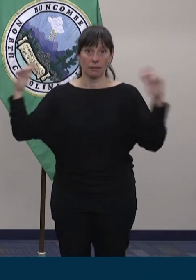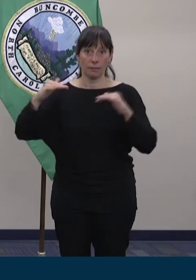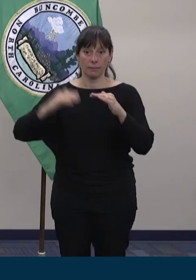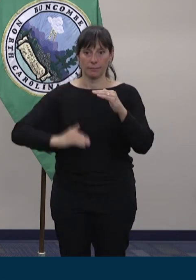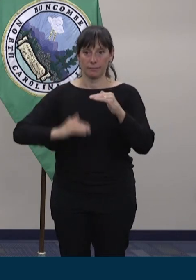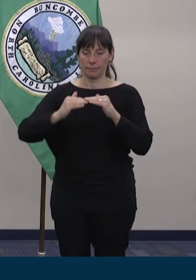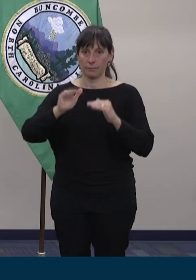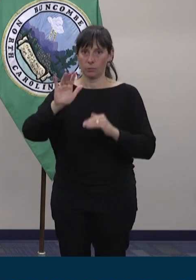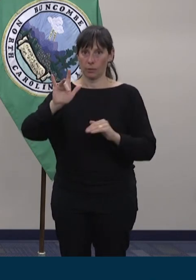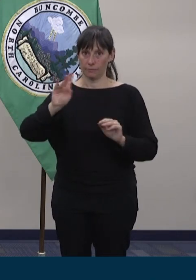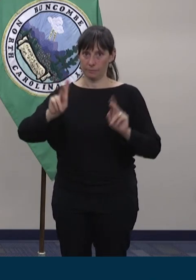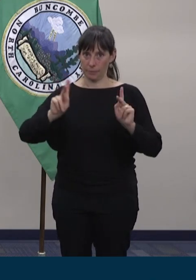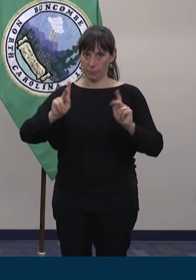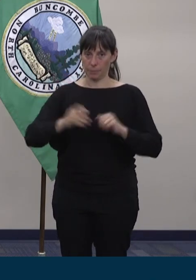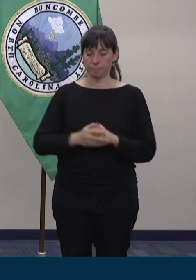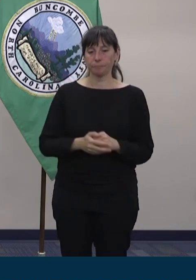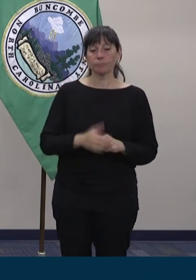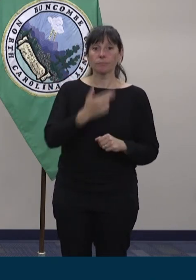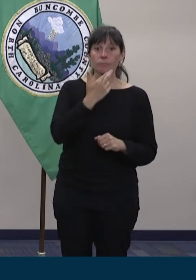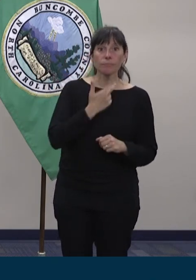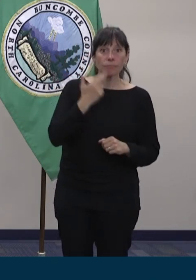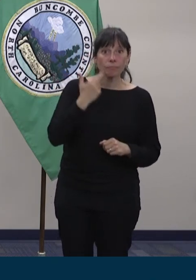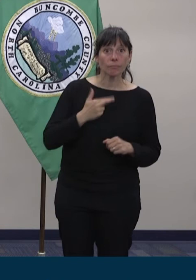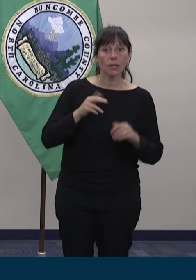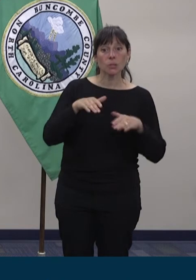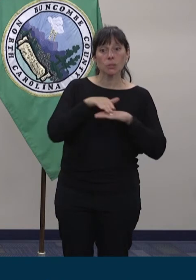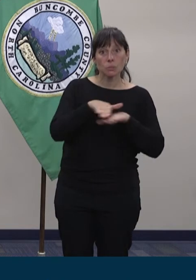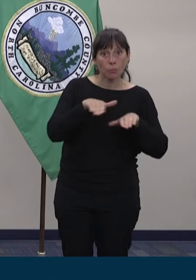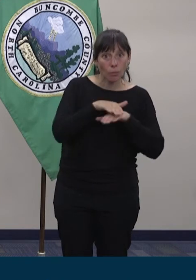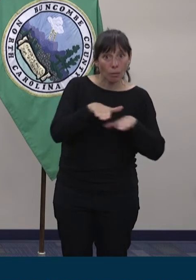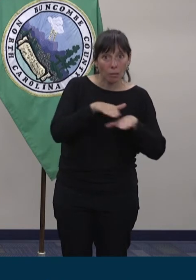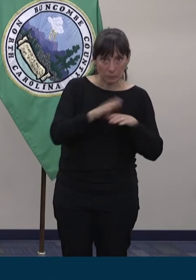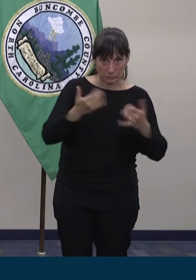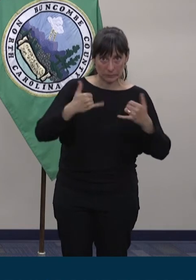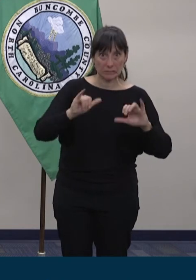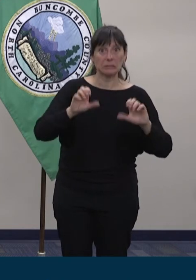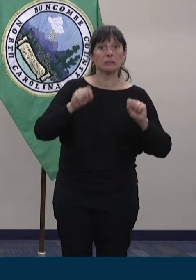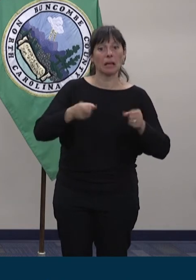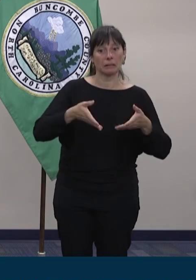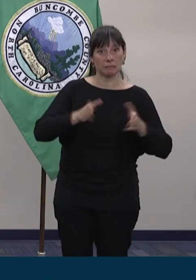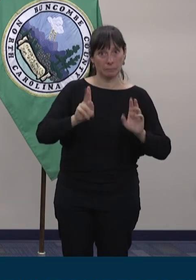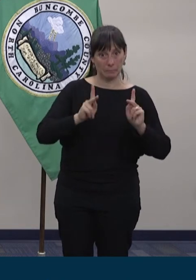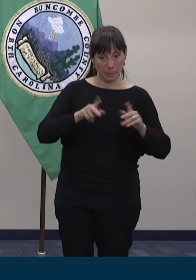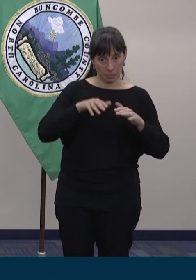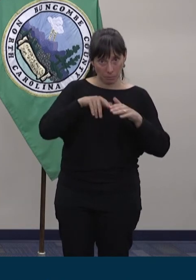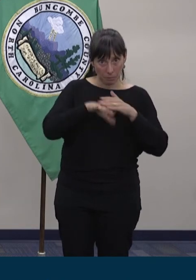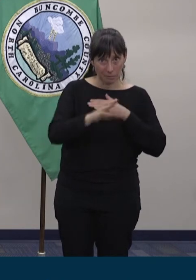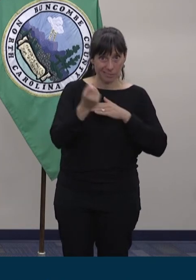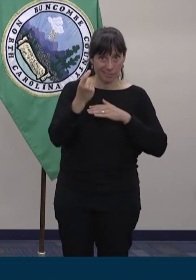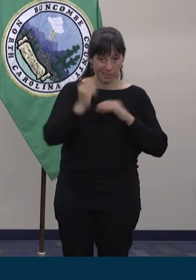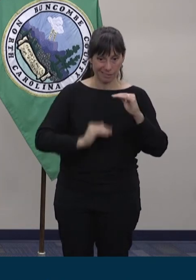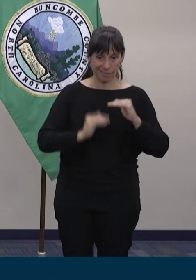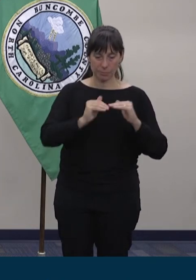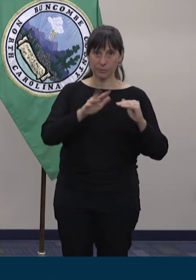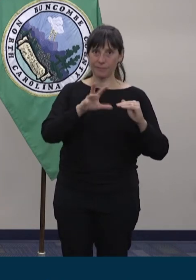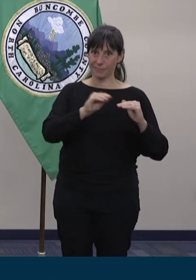Restaurants, pools, and retail businesses will continue to operate at a 50% capacity with additional